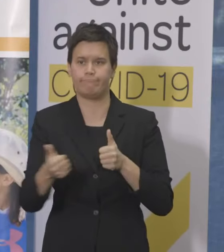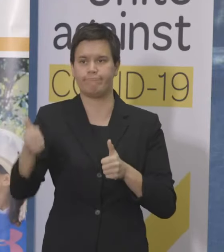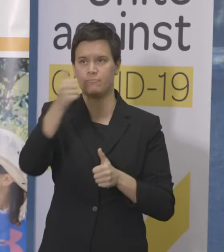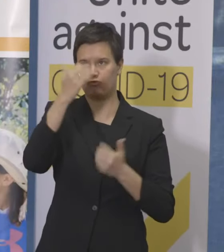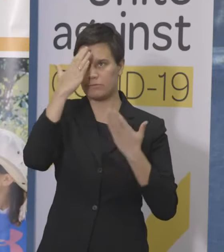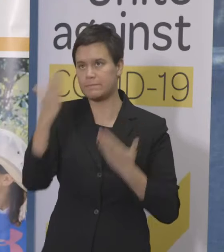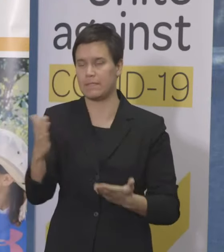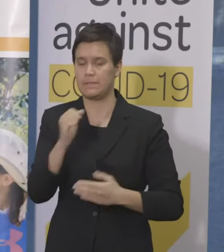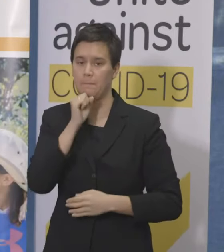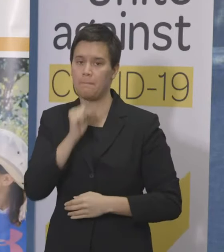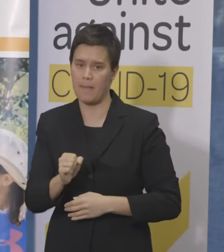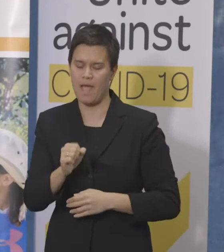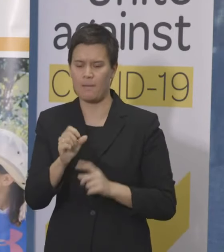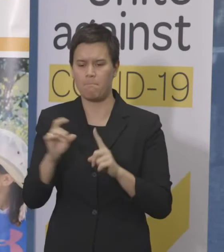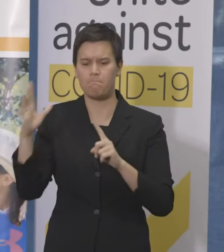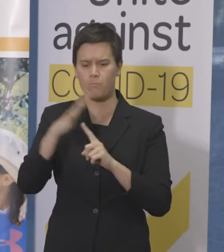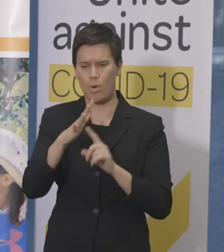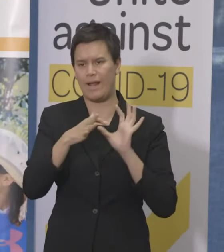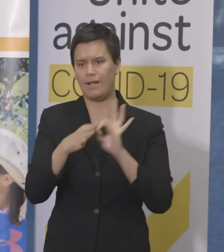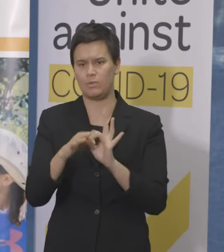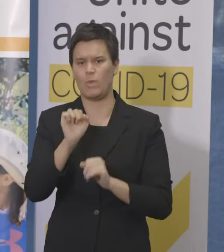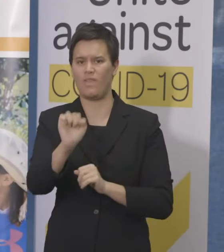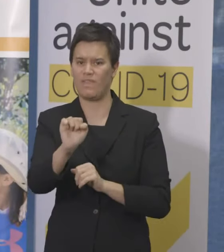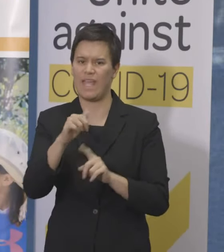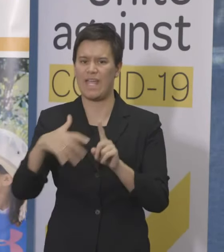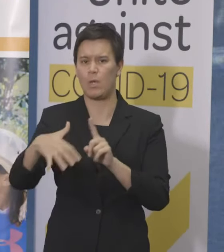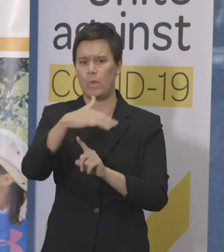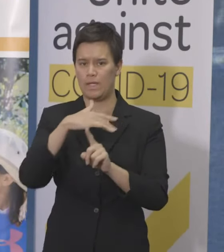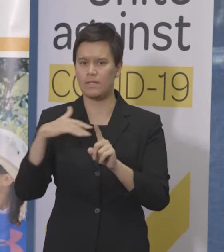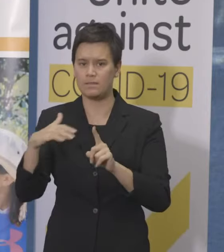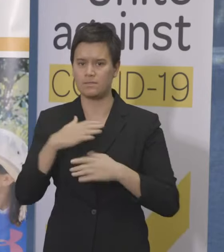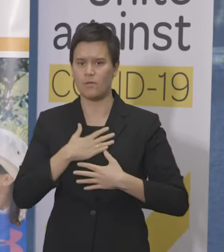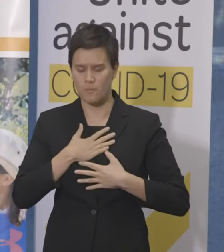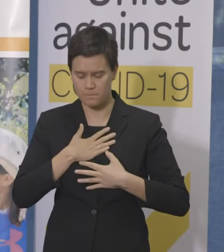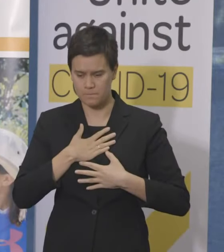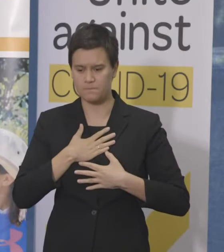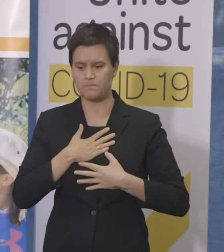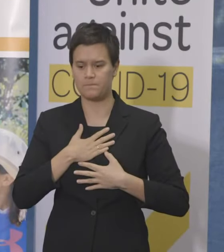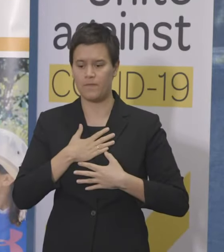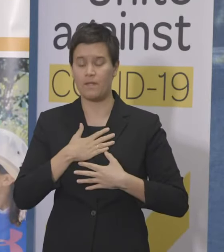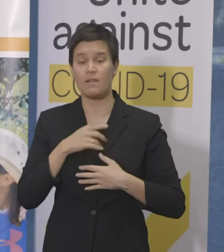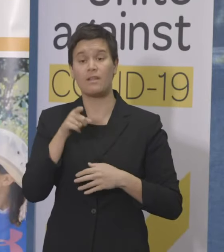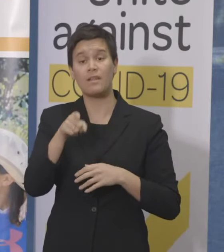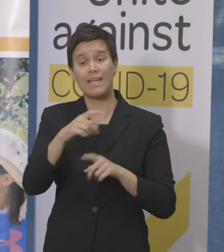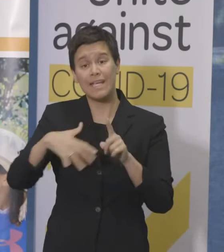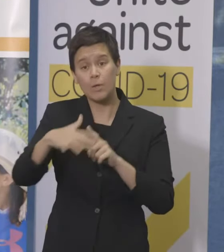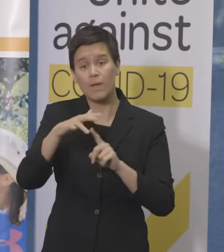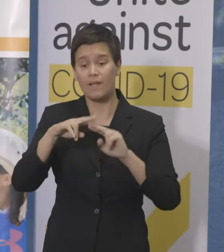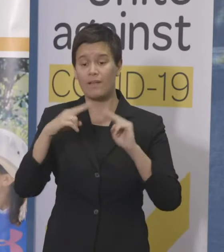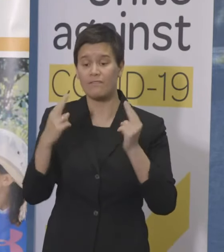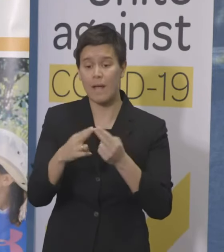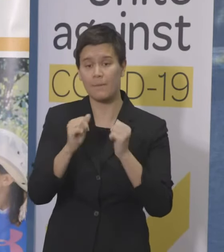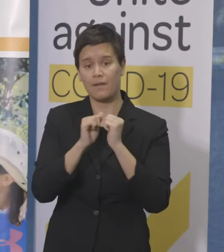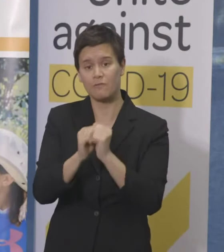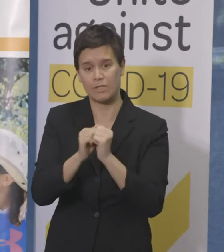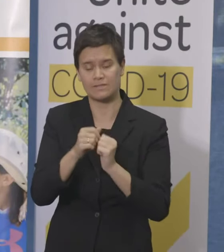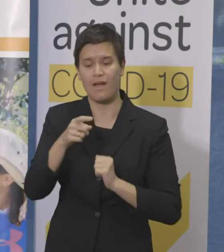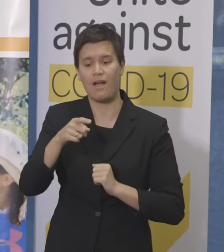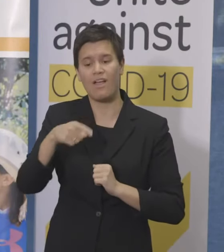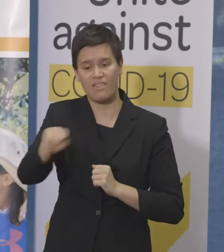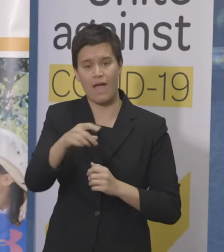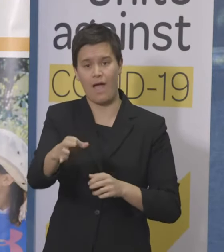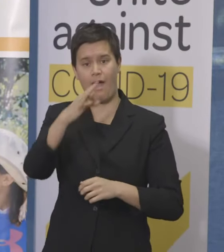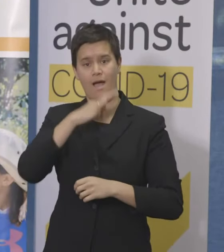iwi's history, and they mourn the loss of their loved one. They have requested privacy as they grieve, and we ask that this is